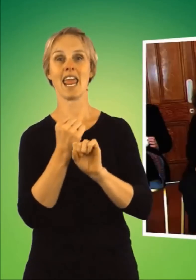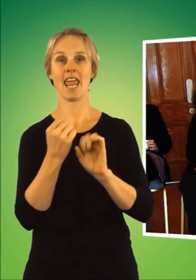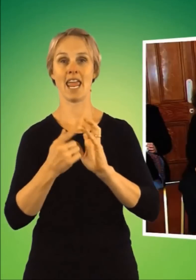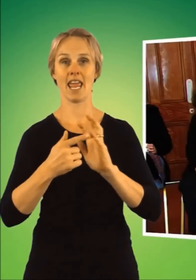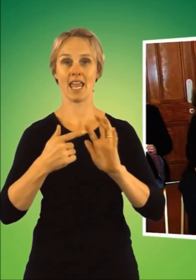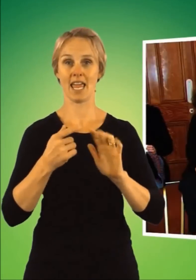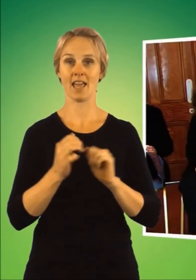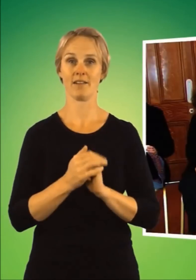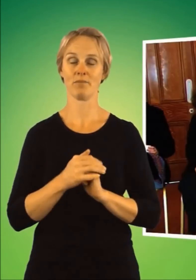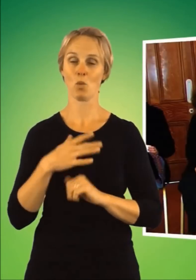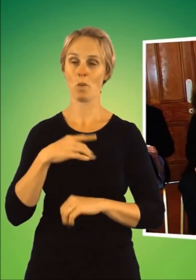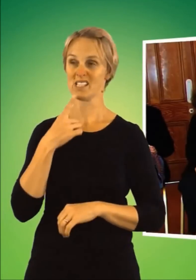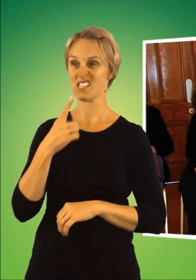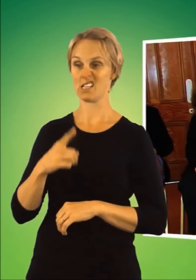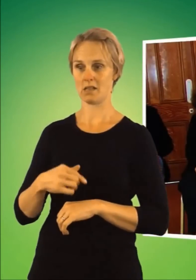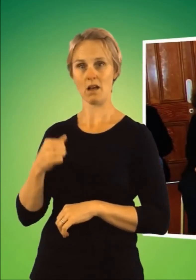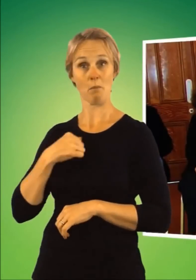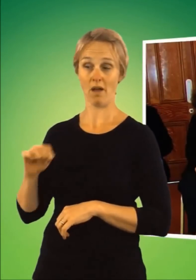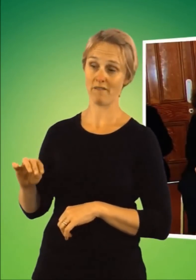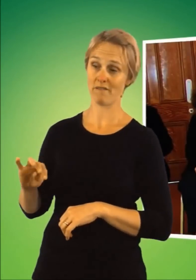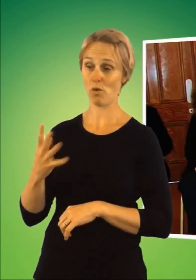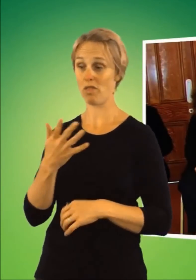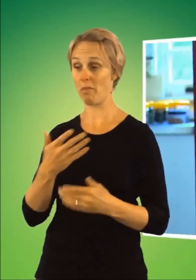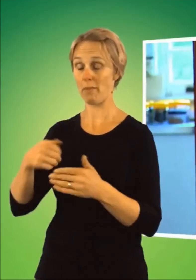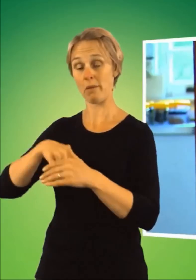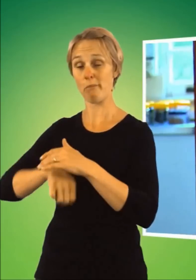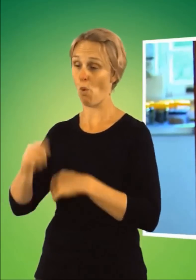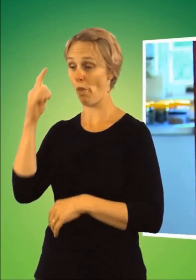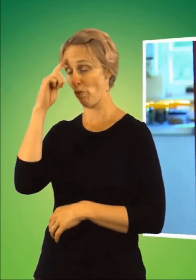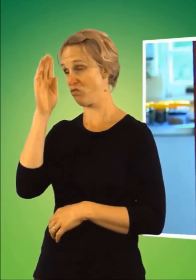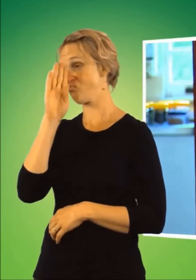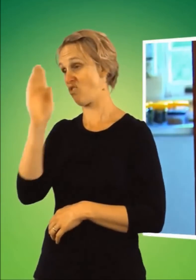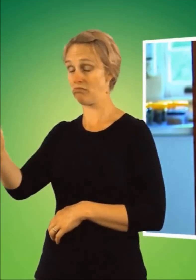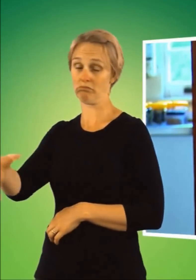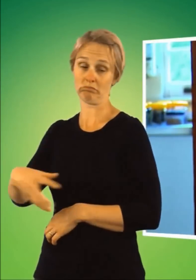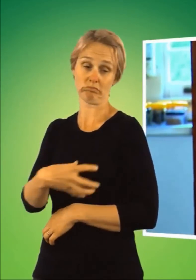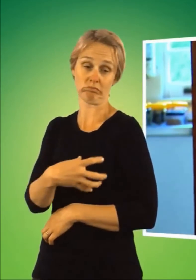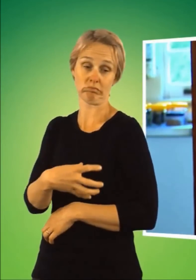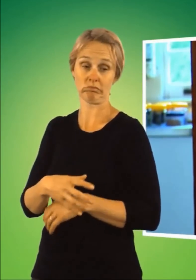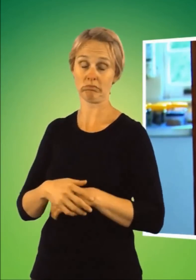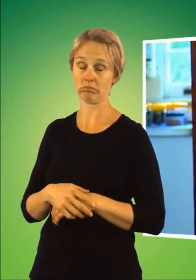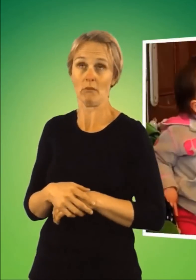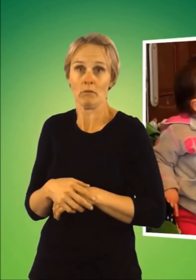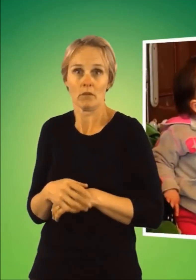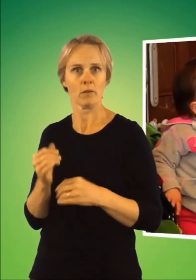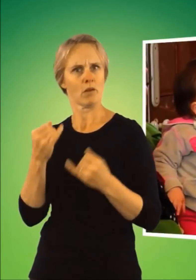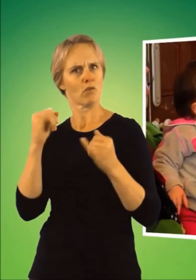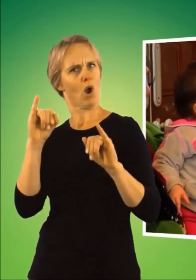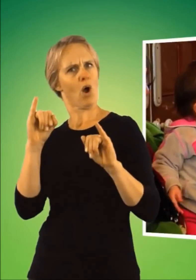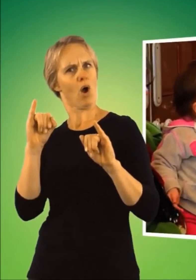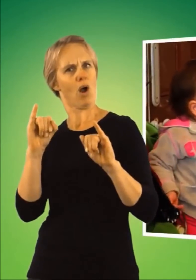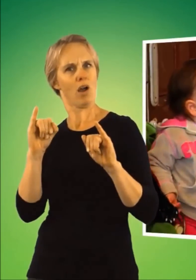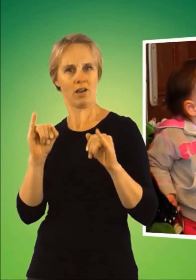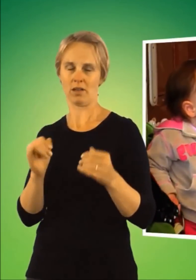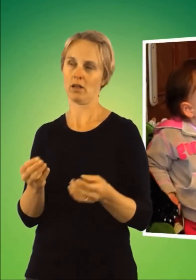course I thought, I just pop him on and get on with whatever I have to do. I think I would have given up actually if it hadn't been for the fact that Andrew had 4 weeks off